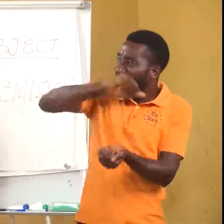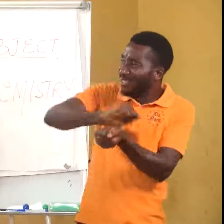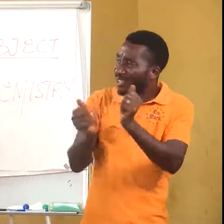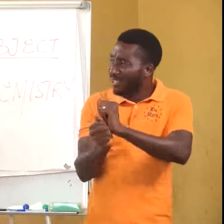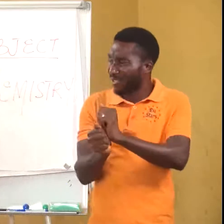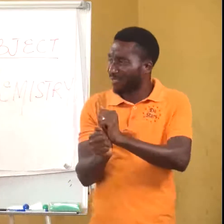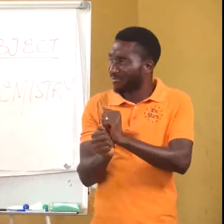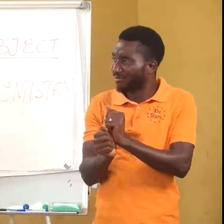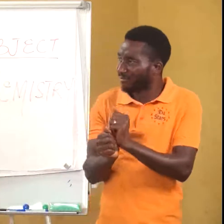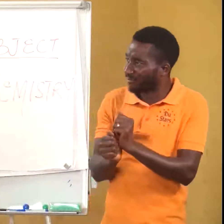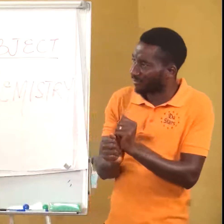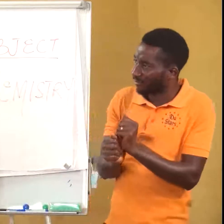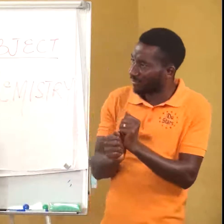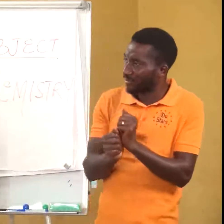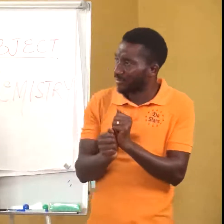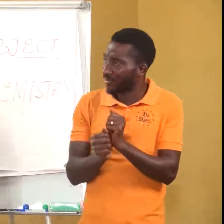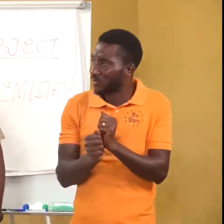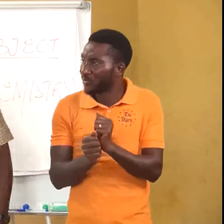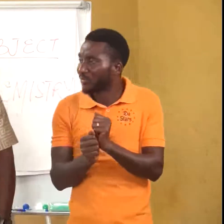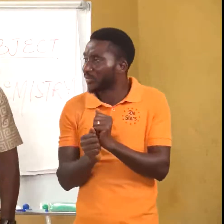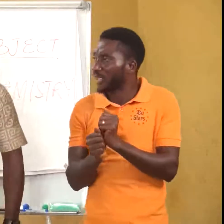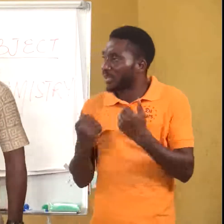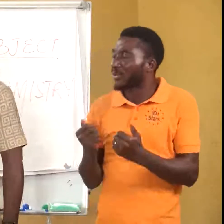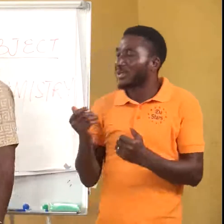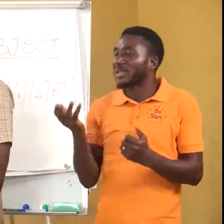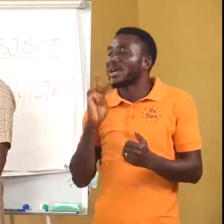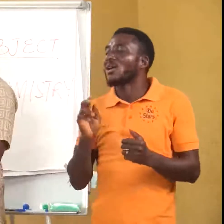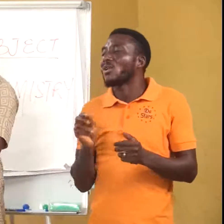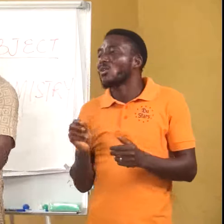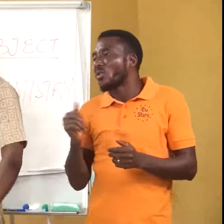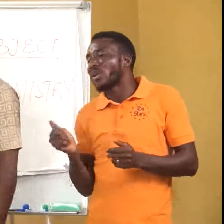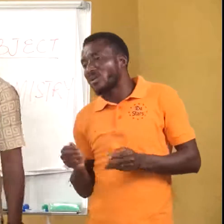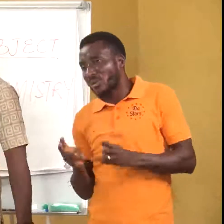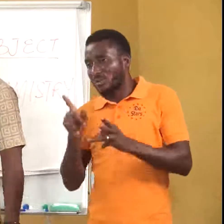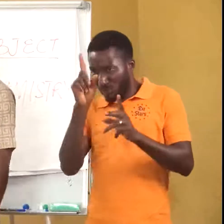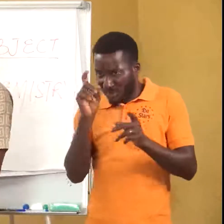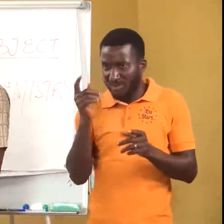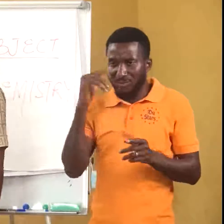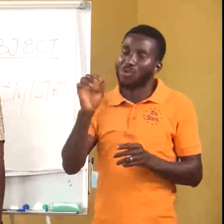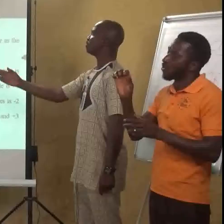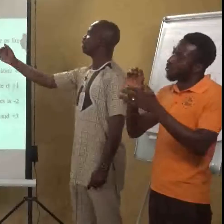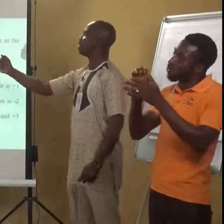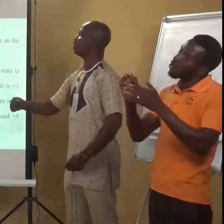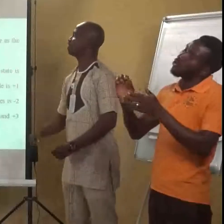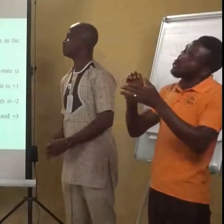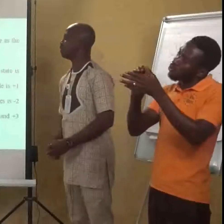are several other tests that you can apply to test for oxidizing agent or reducing agent. Now let's look at oxidation number